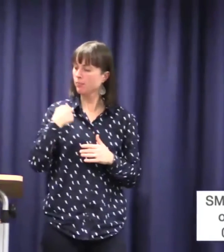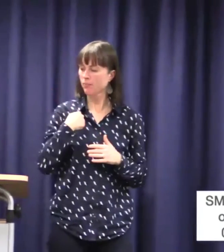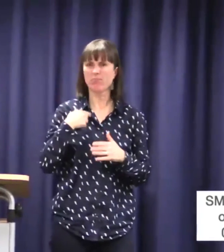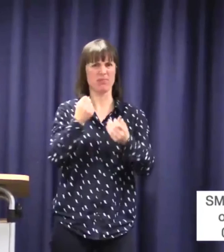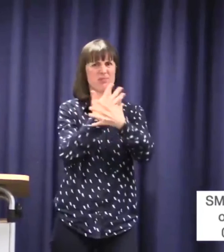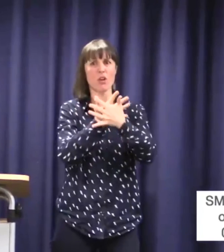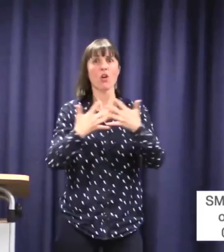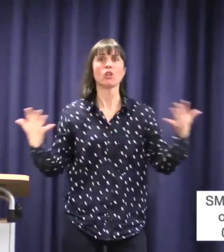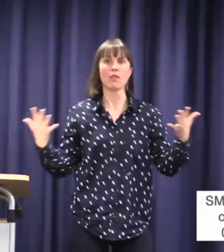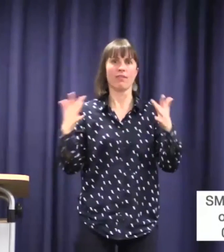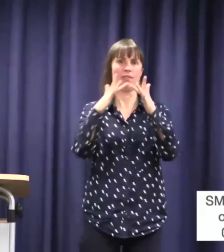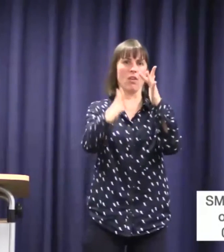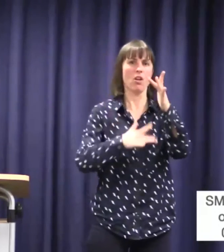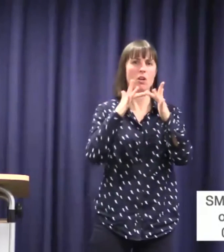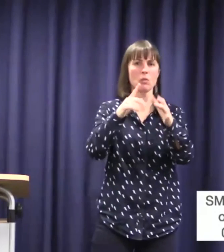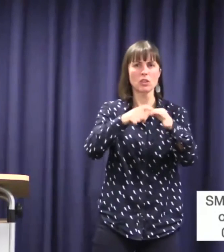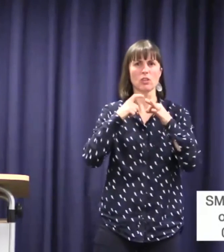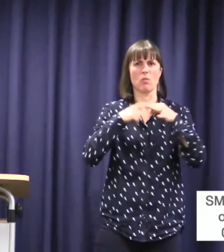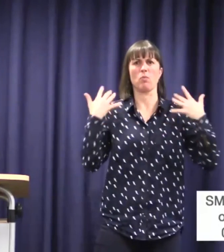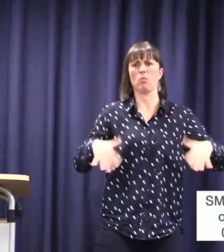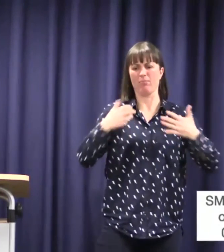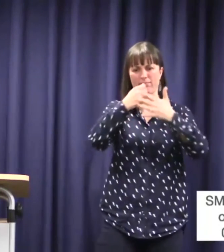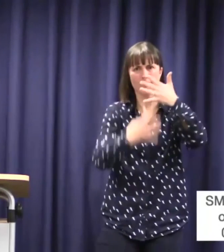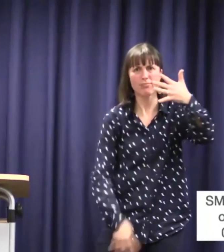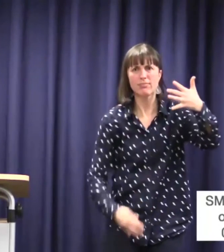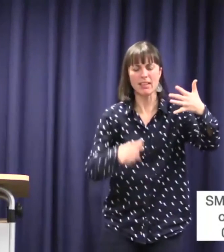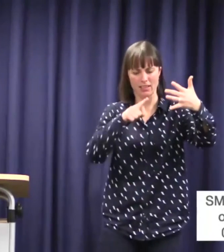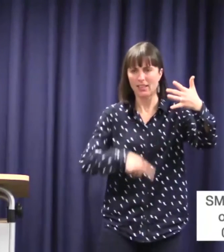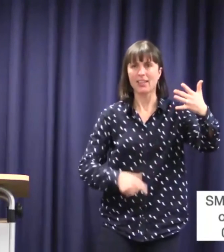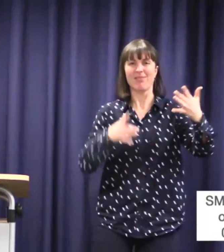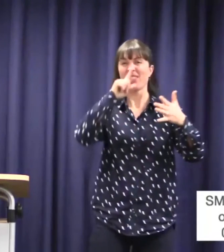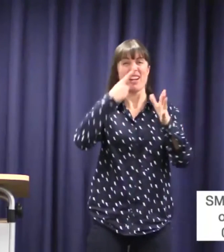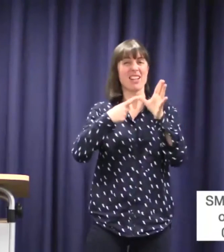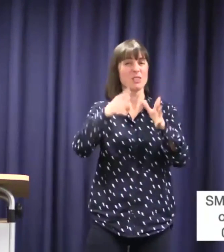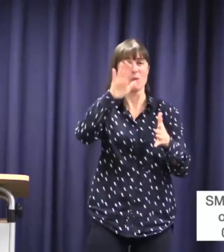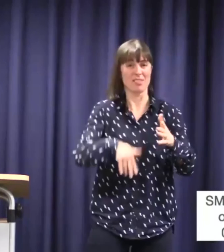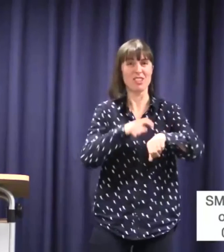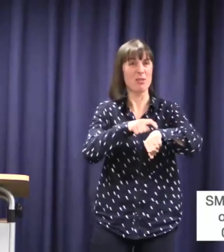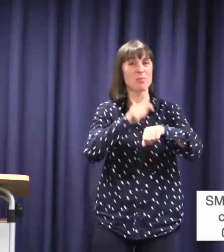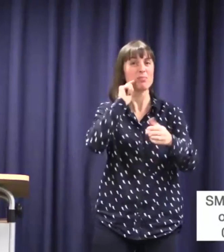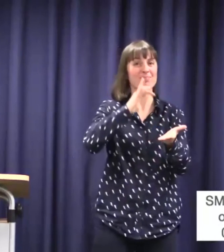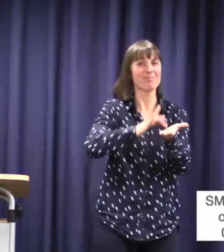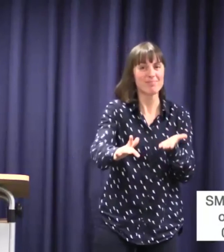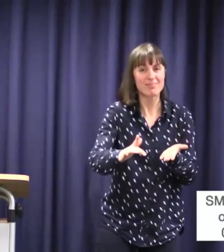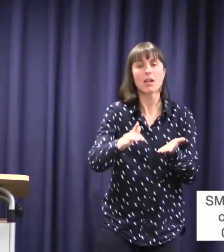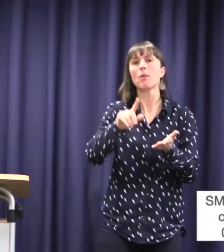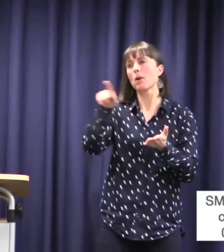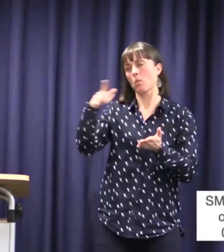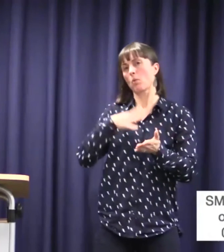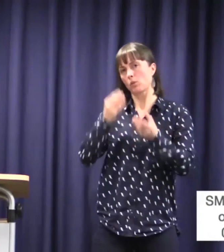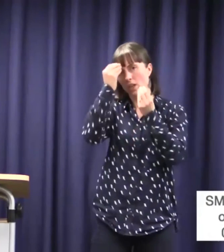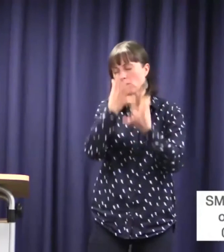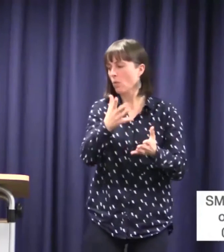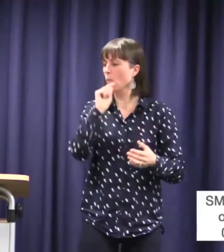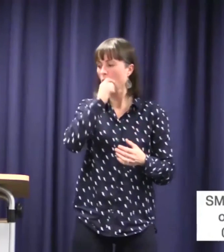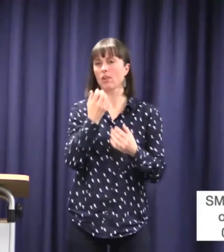add something. Julie and Jen have just mentioned that there are so many questions coming through the live stream, and unfortunately,